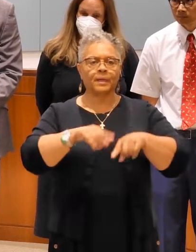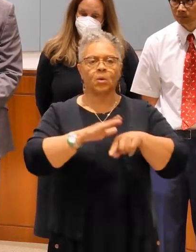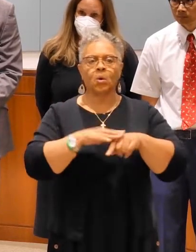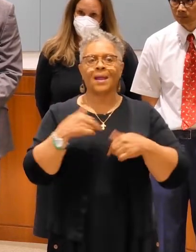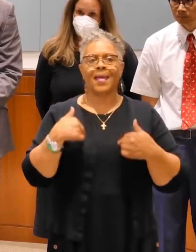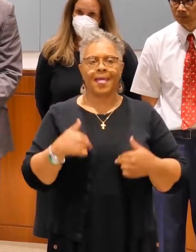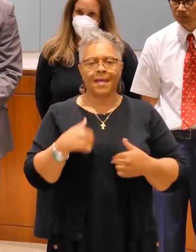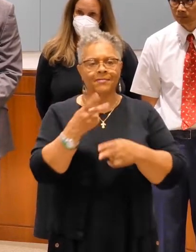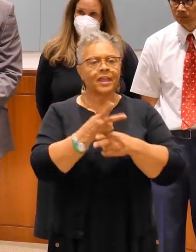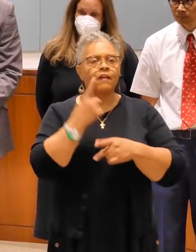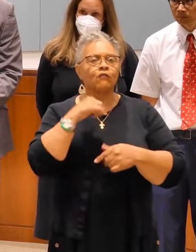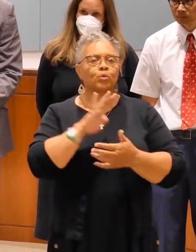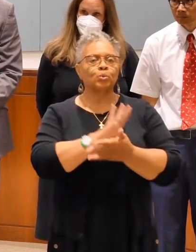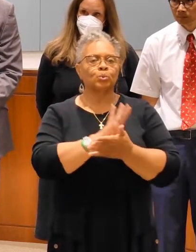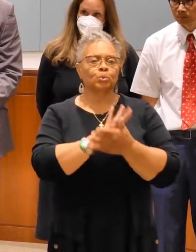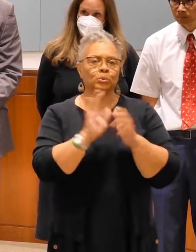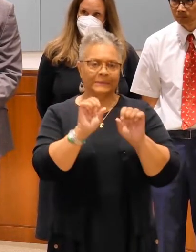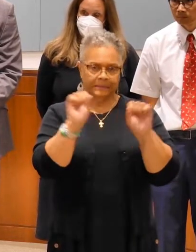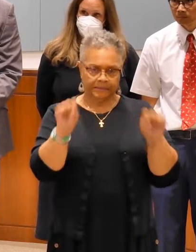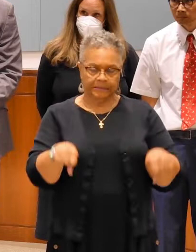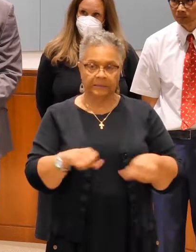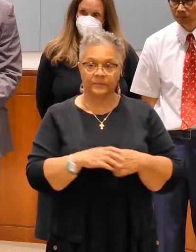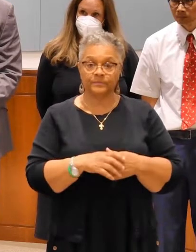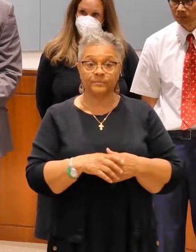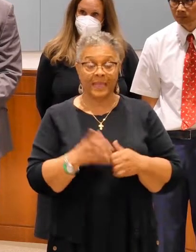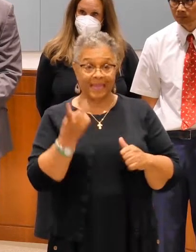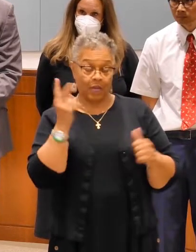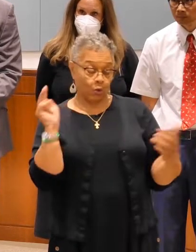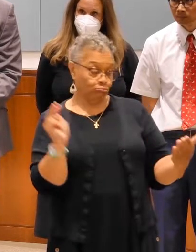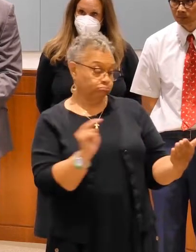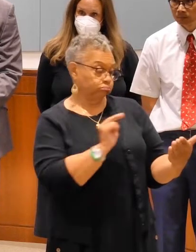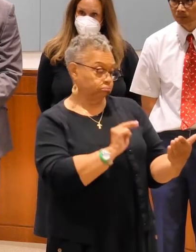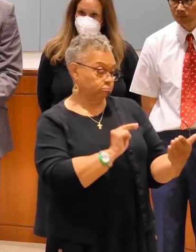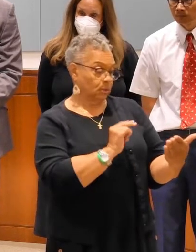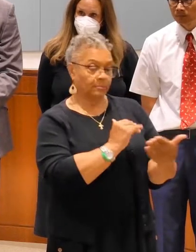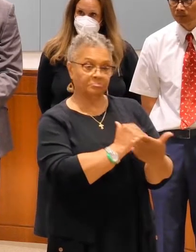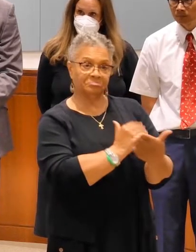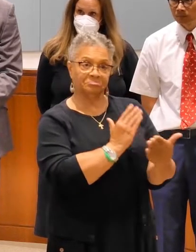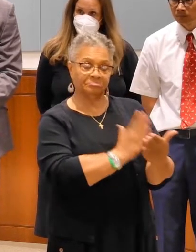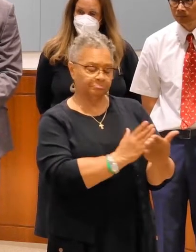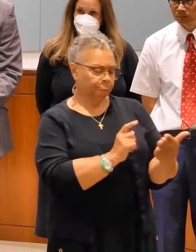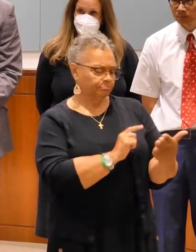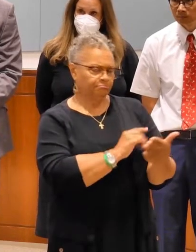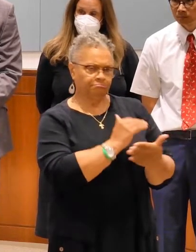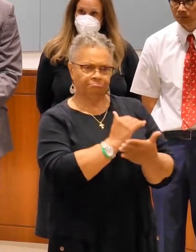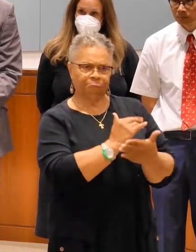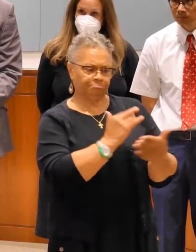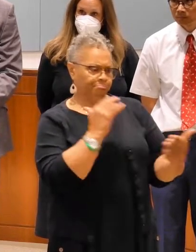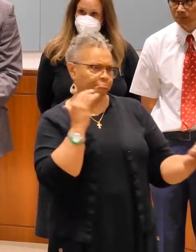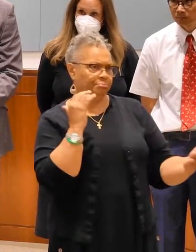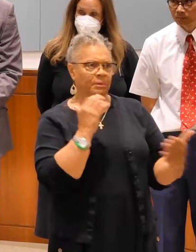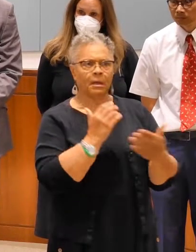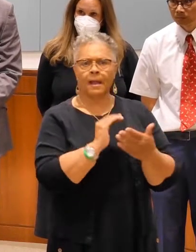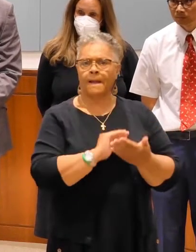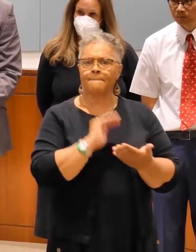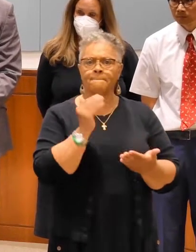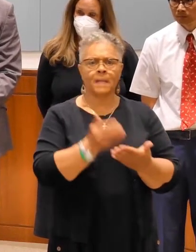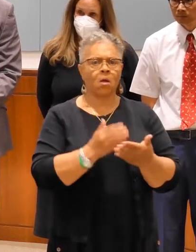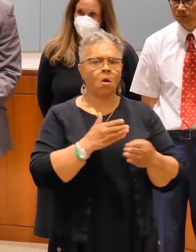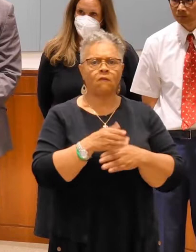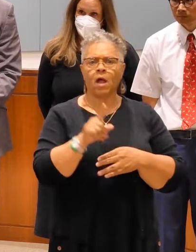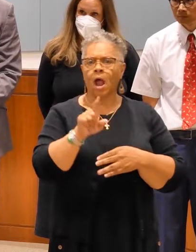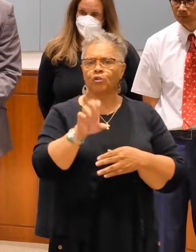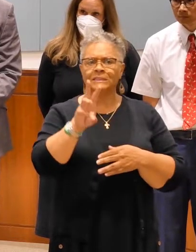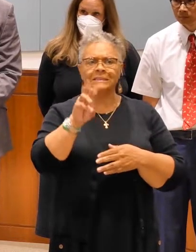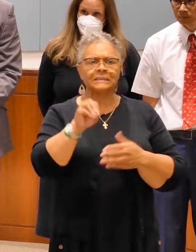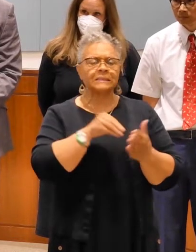care for our school system. Now, if you look at our budget contains a very large amount of over $160